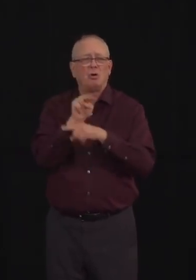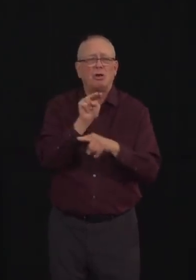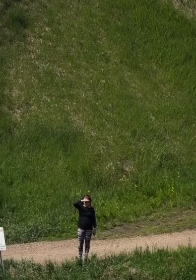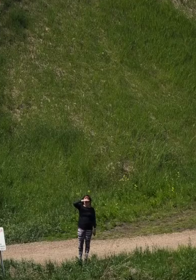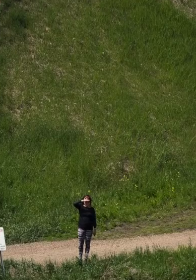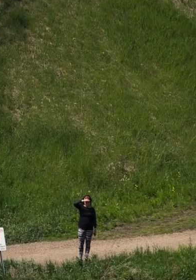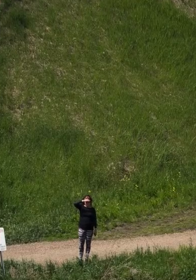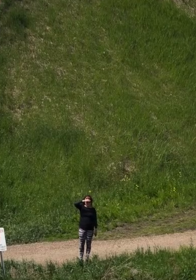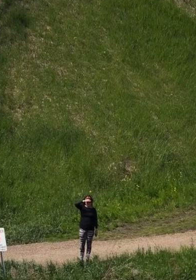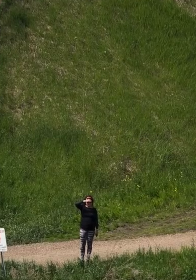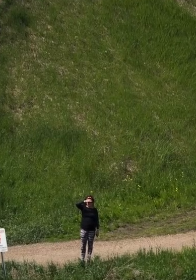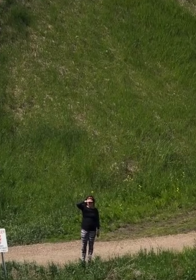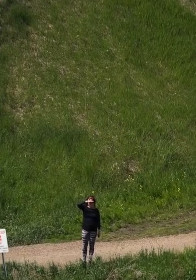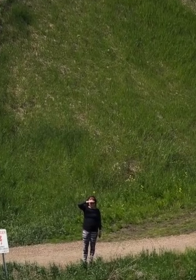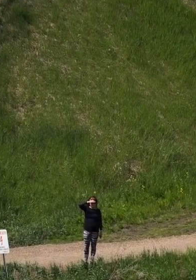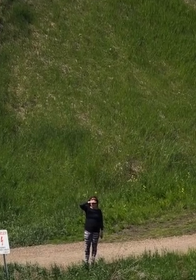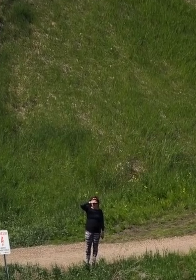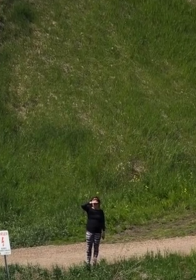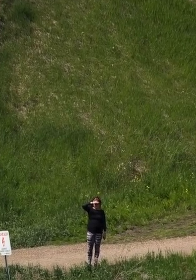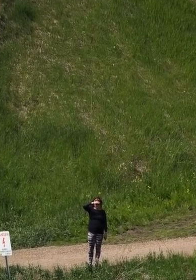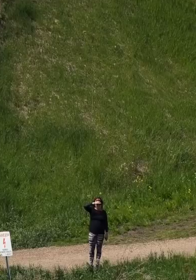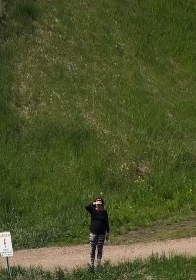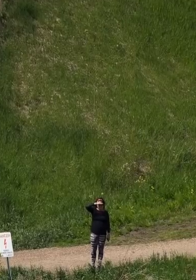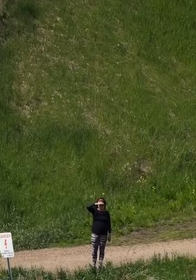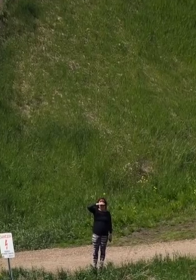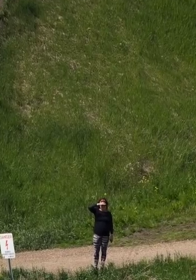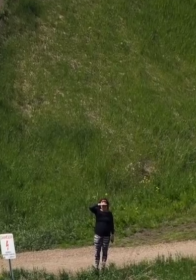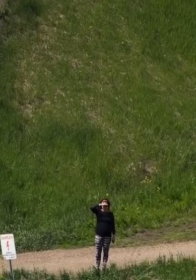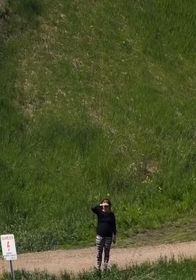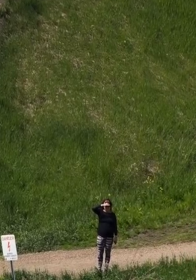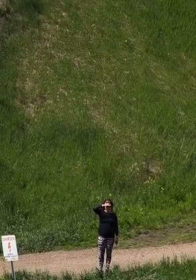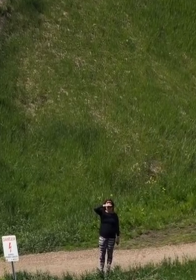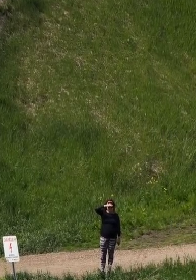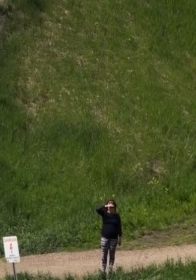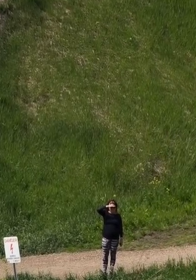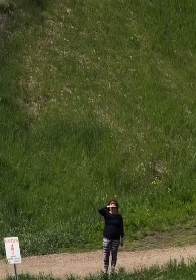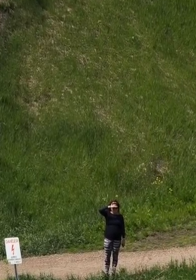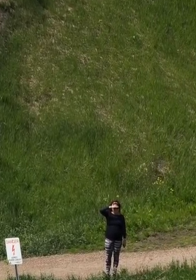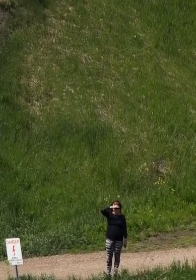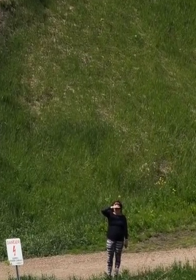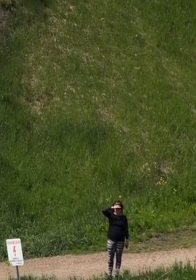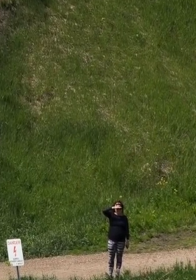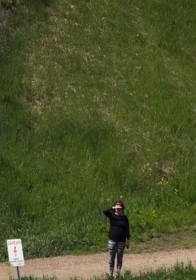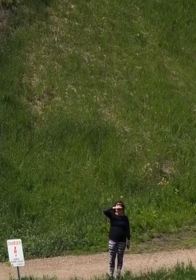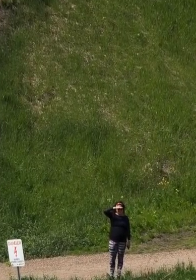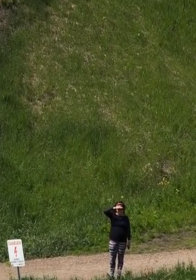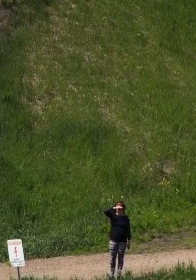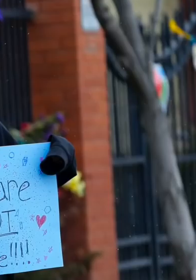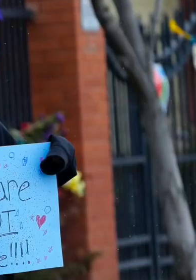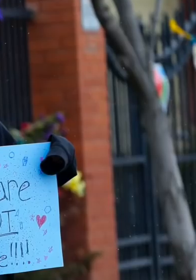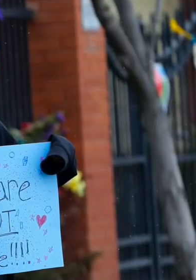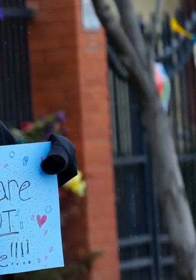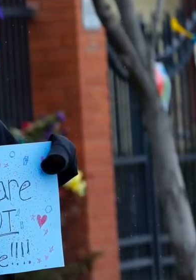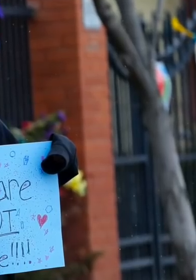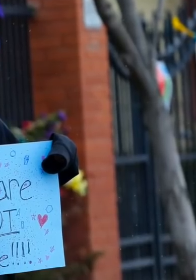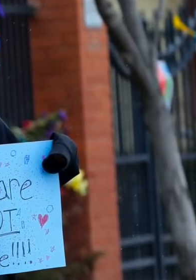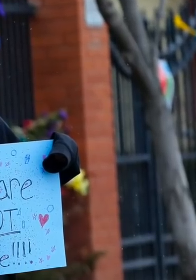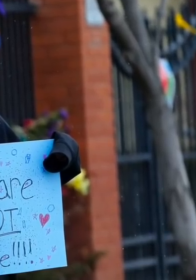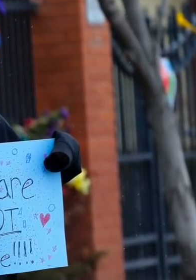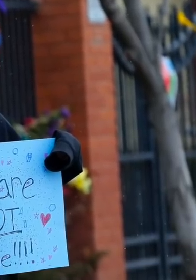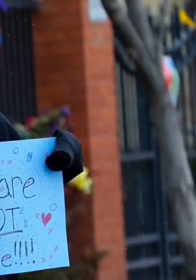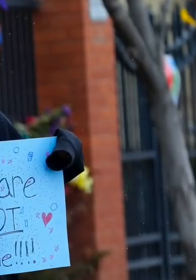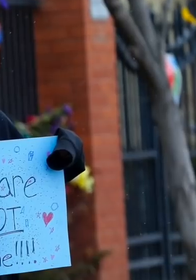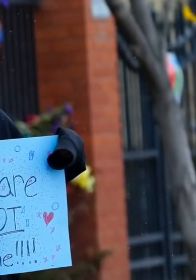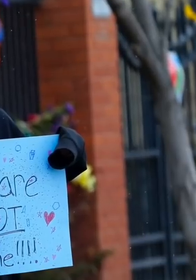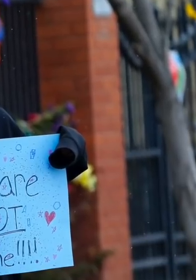over. Physical distancing and other necessary measures have also made it challenging to connect with our friends and families, share